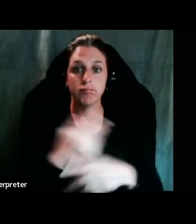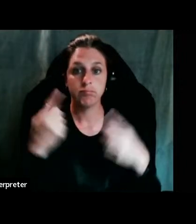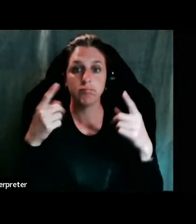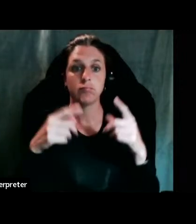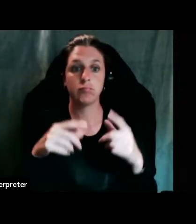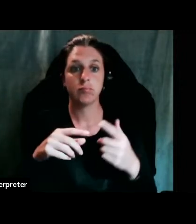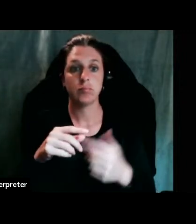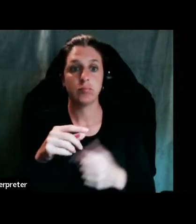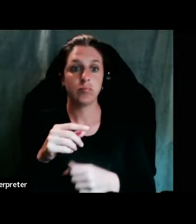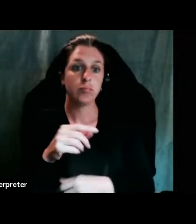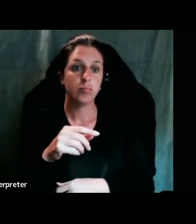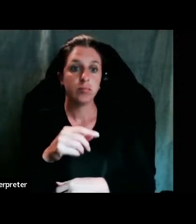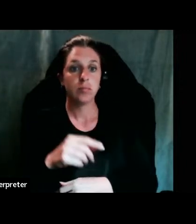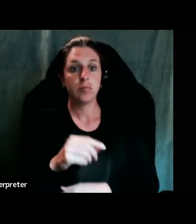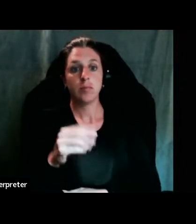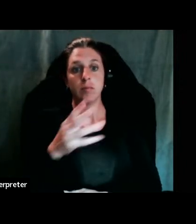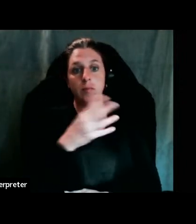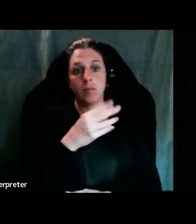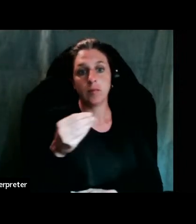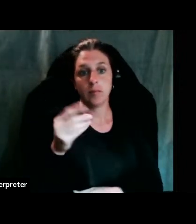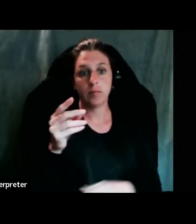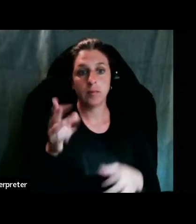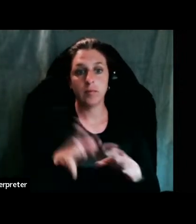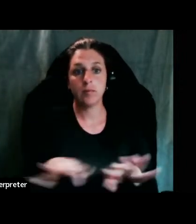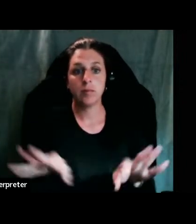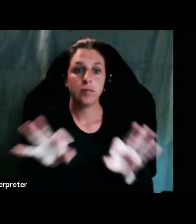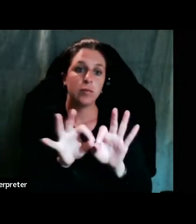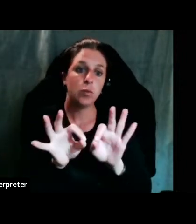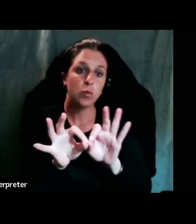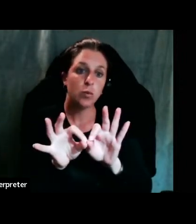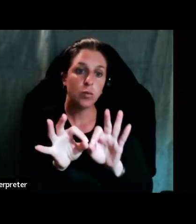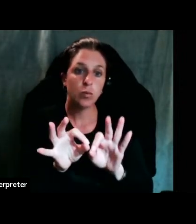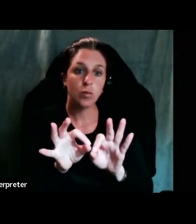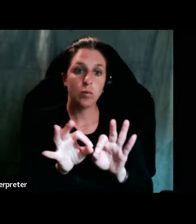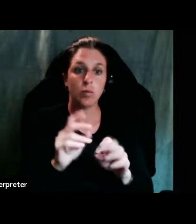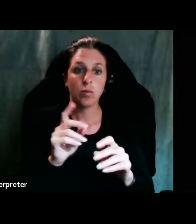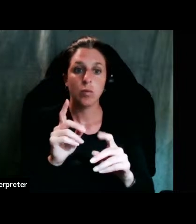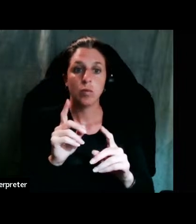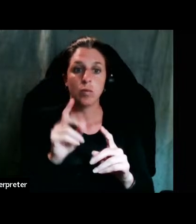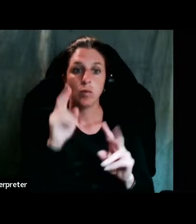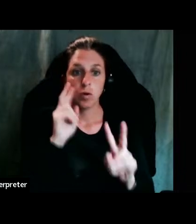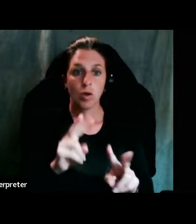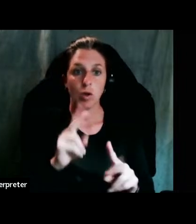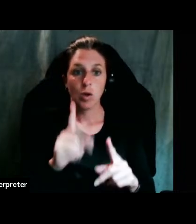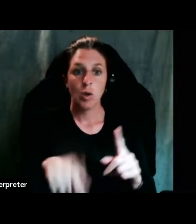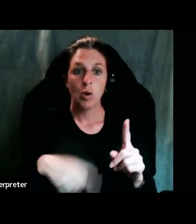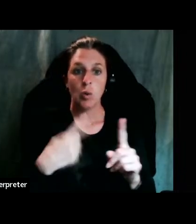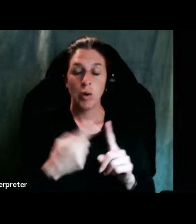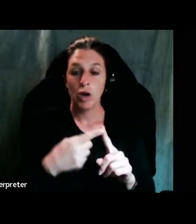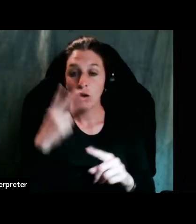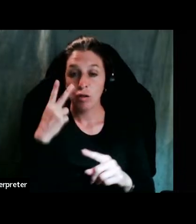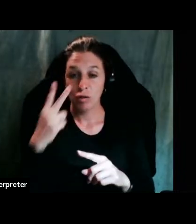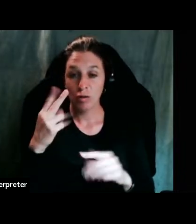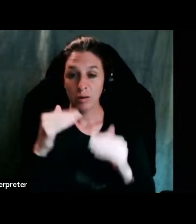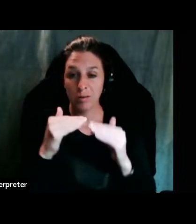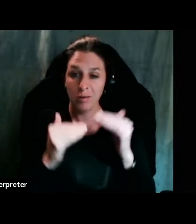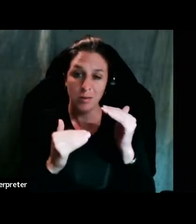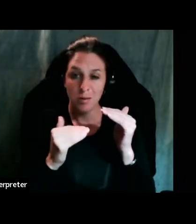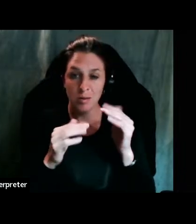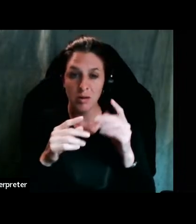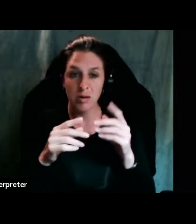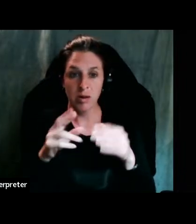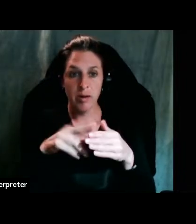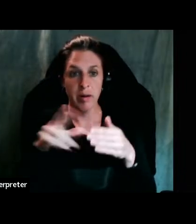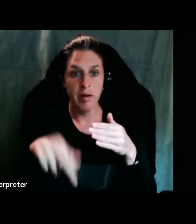it's important to look at, when you're looking at disparities of outcomes, there are